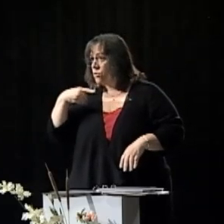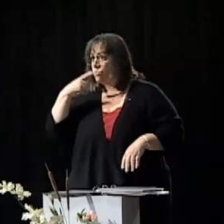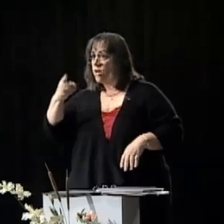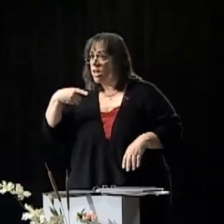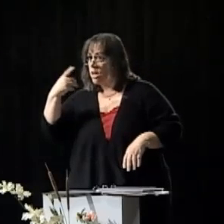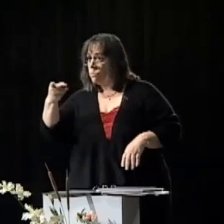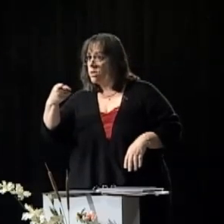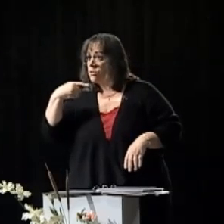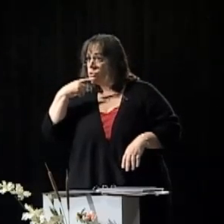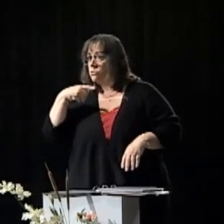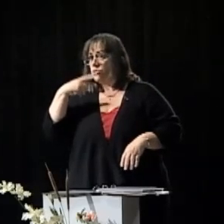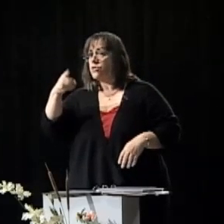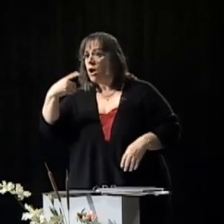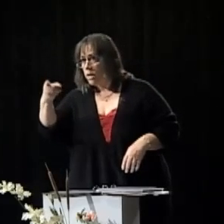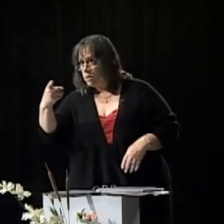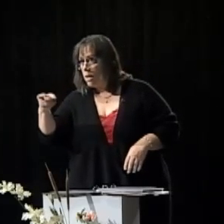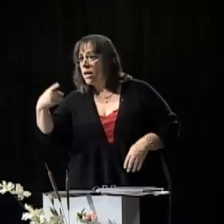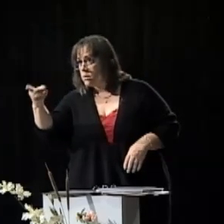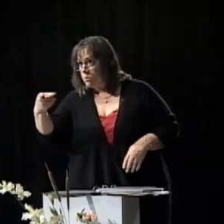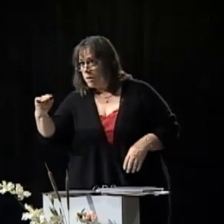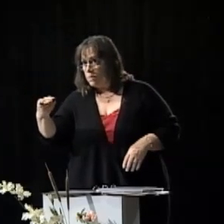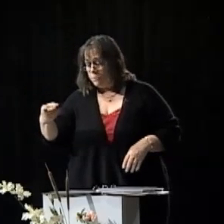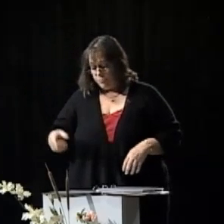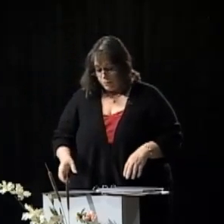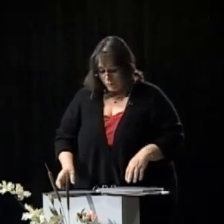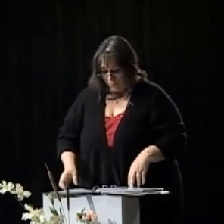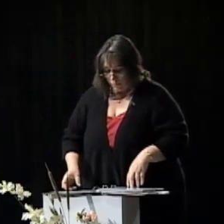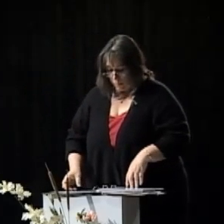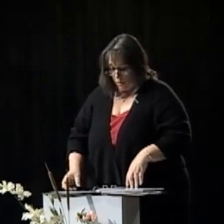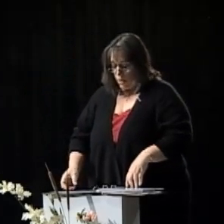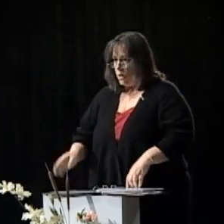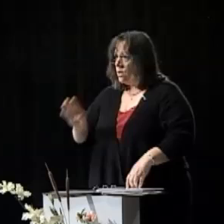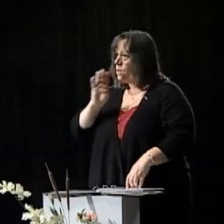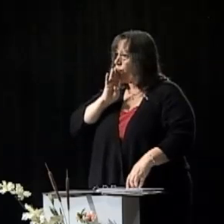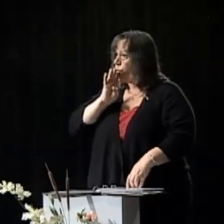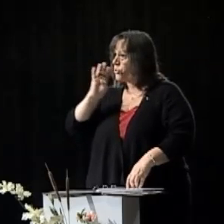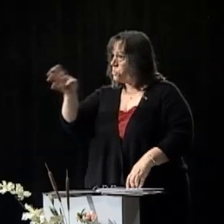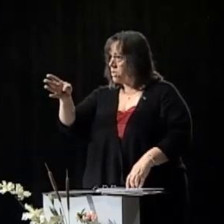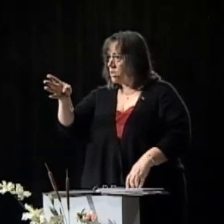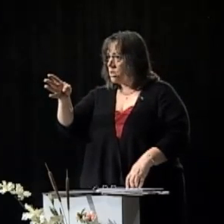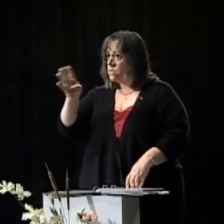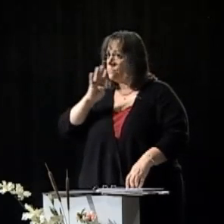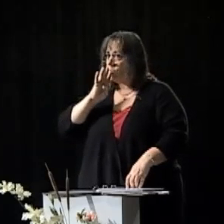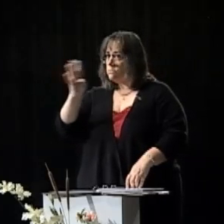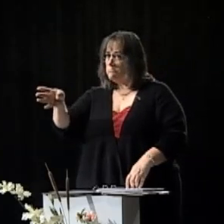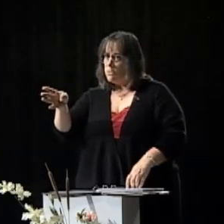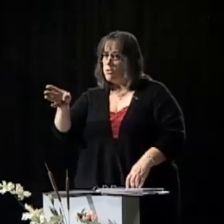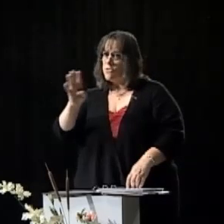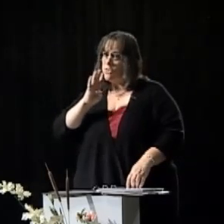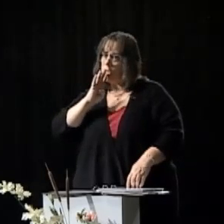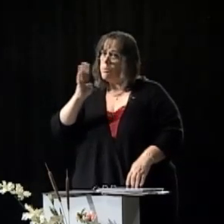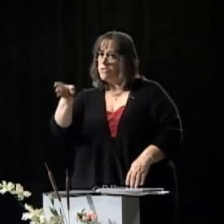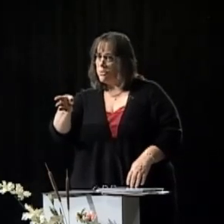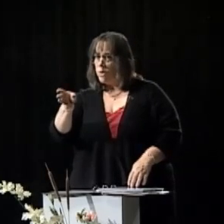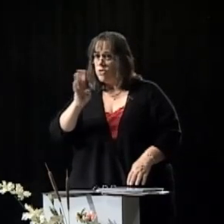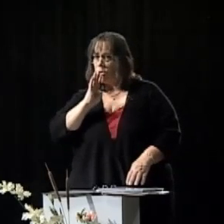bringing it out because you're talking at somebody. And then when you want to speak. So there's a couple different ways you can do